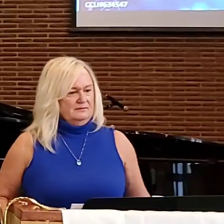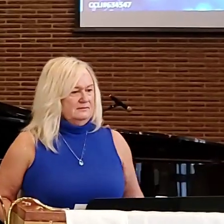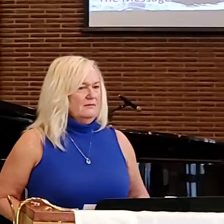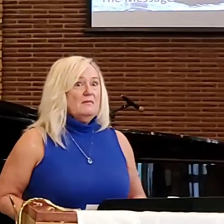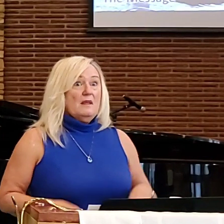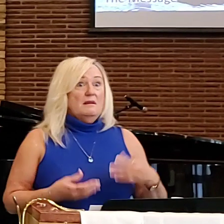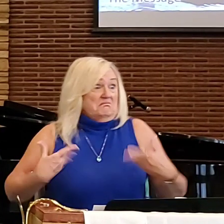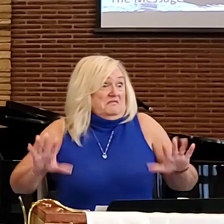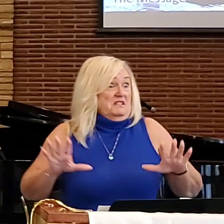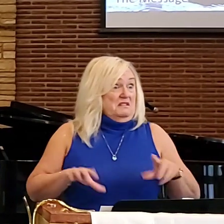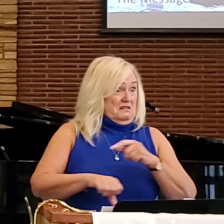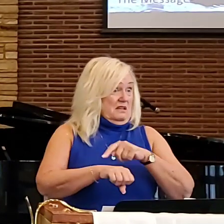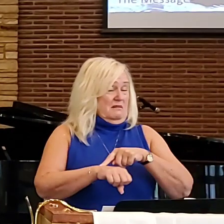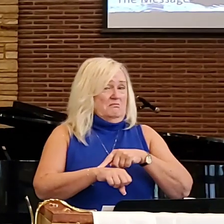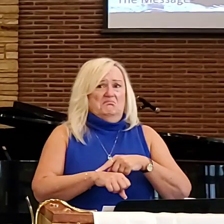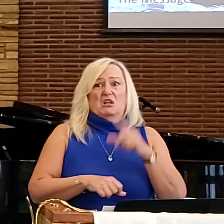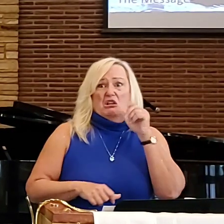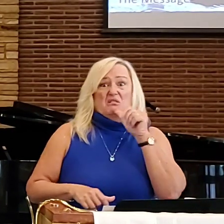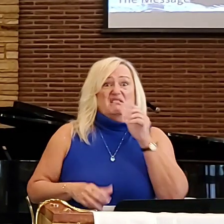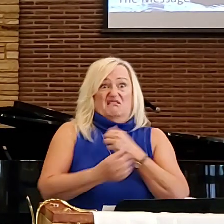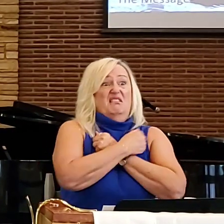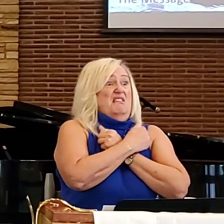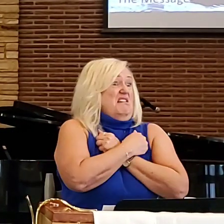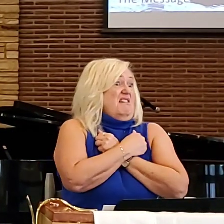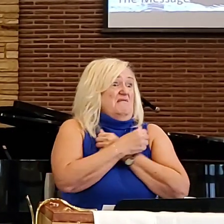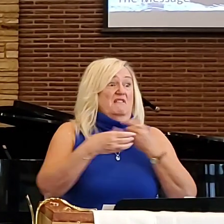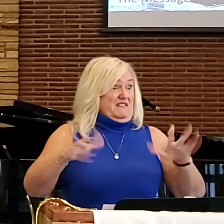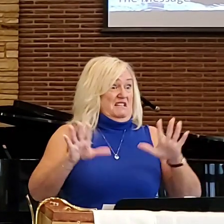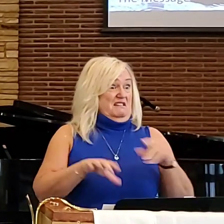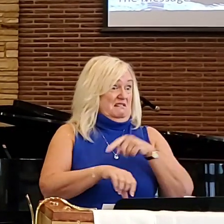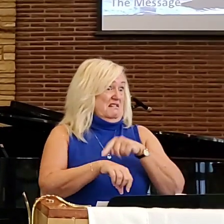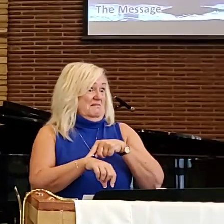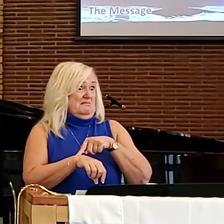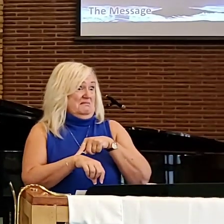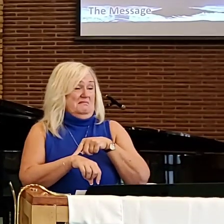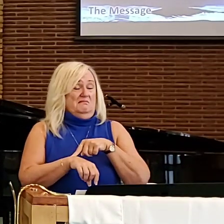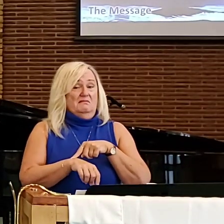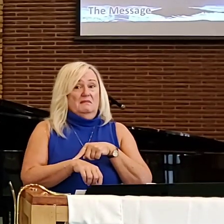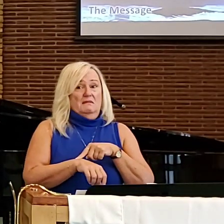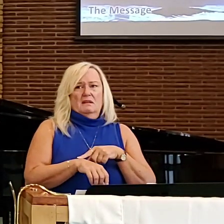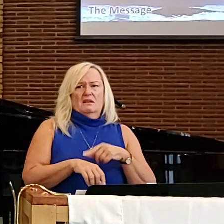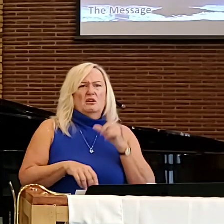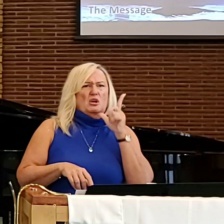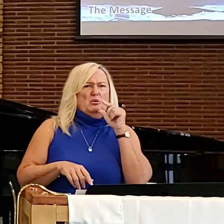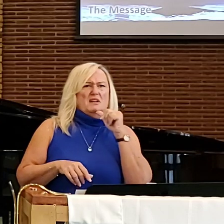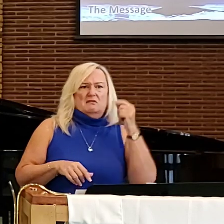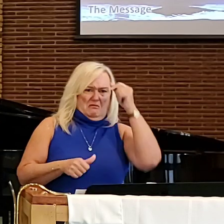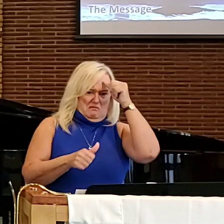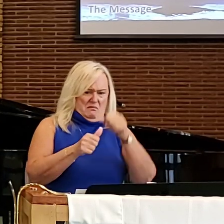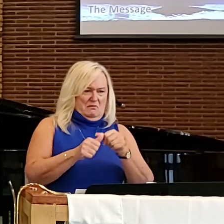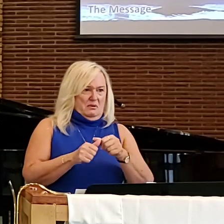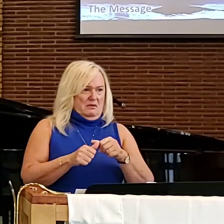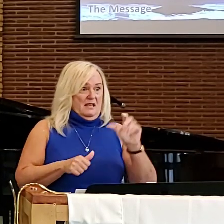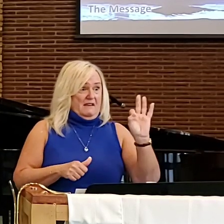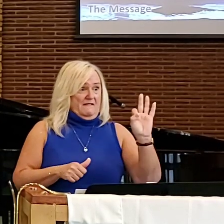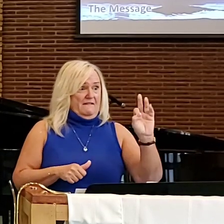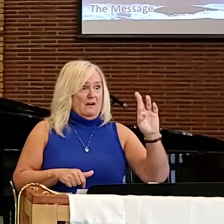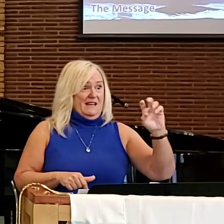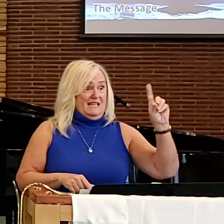Quittin time. Who doesn't love Quittin time? Who doesn't remember Fred